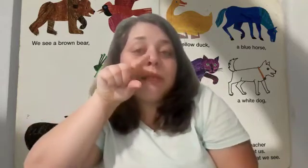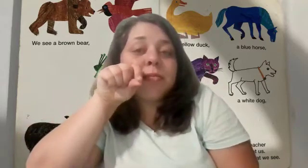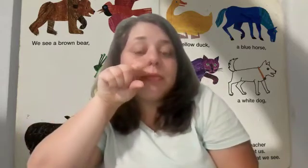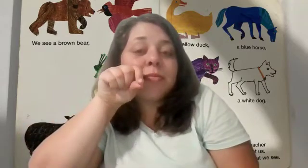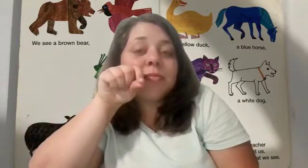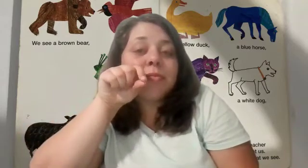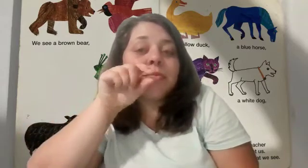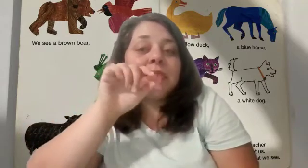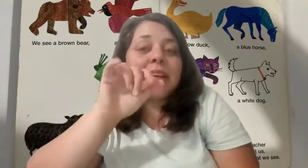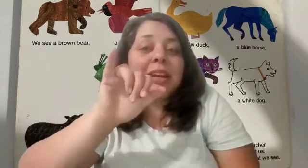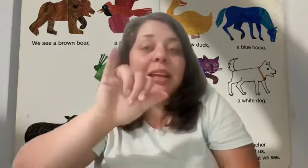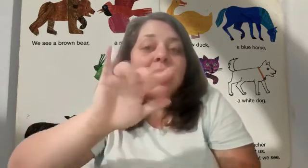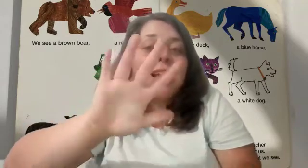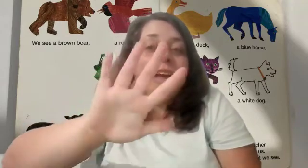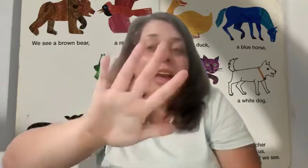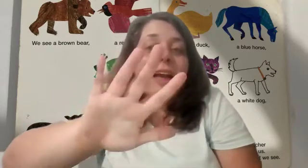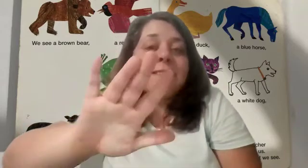bird,